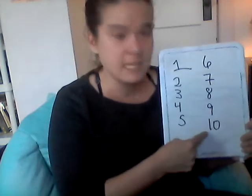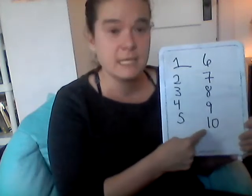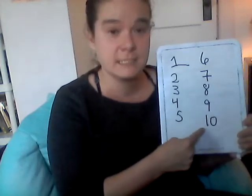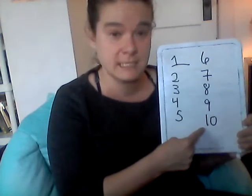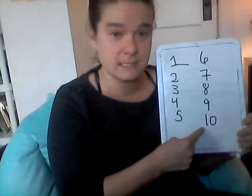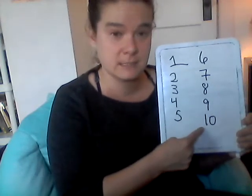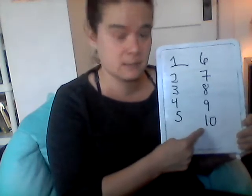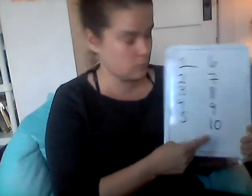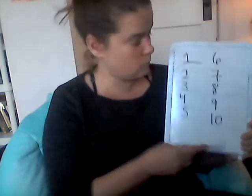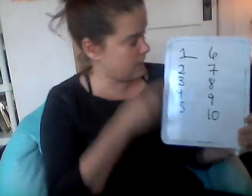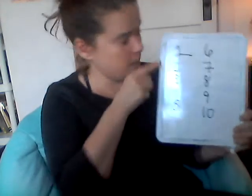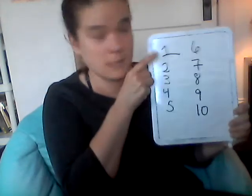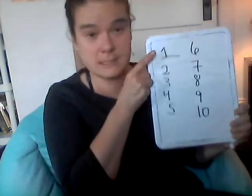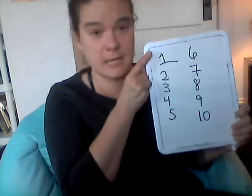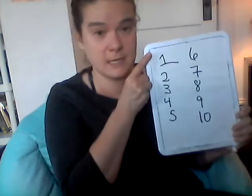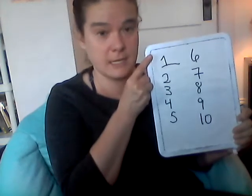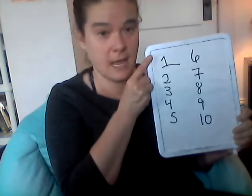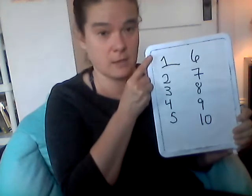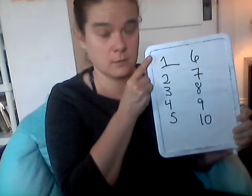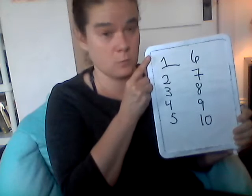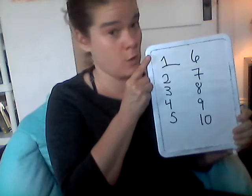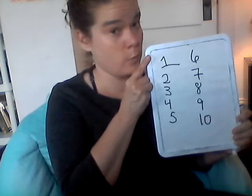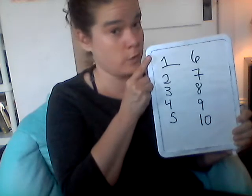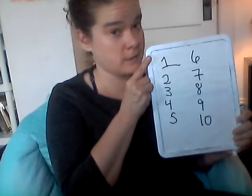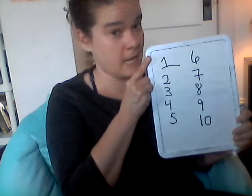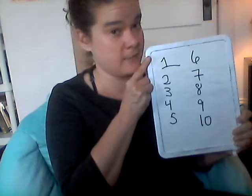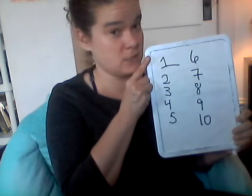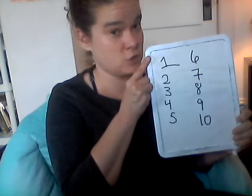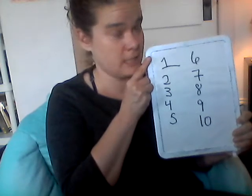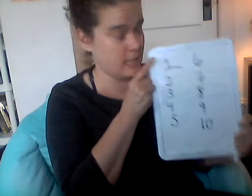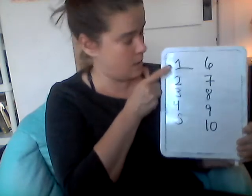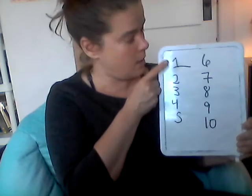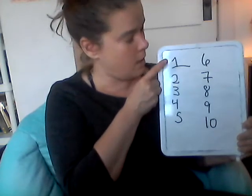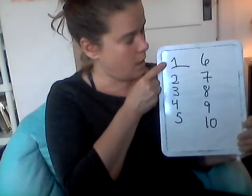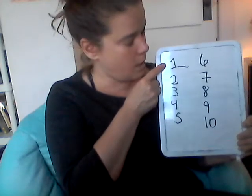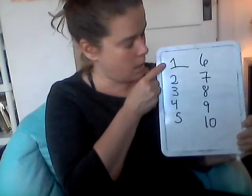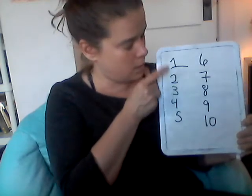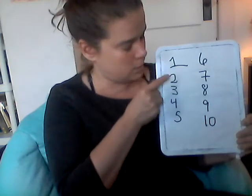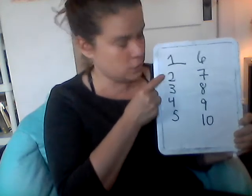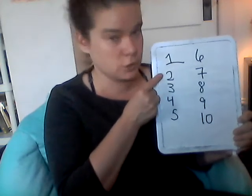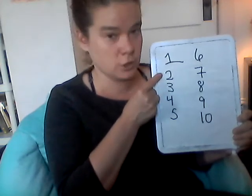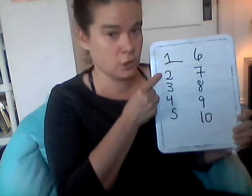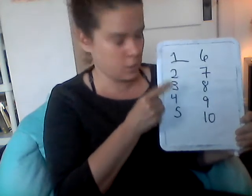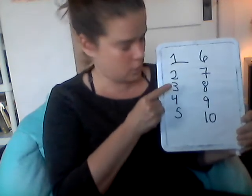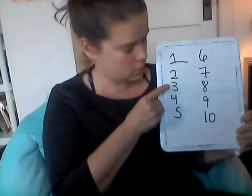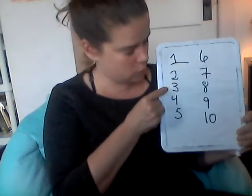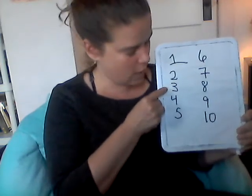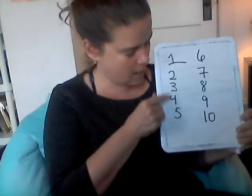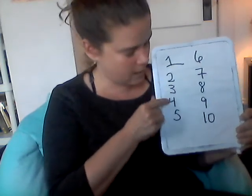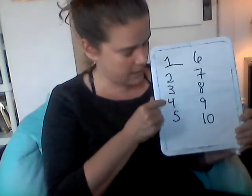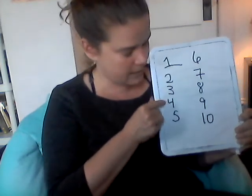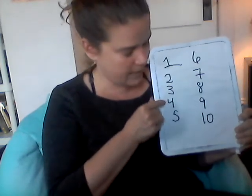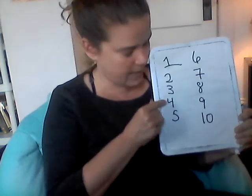Ready? I'll say that again. One more time. This is tricky. Un, deux, trois, quatre,